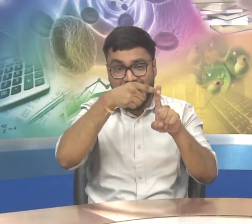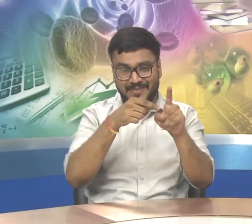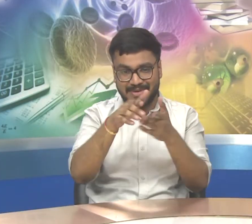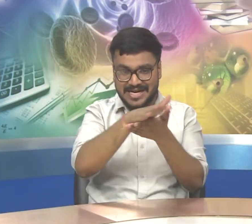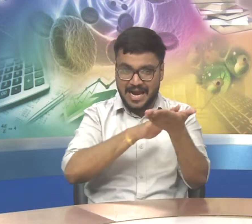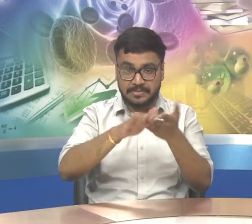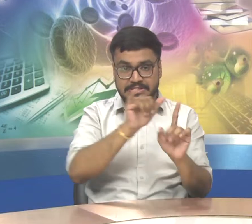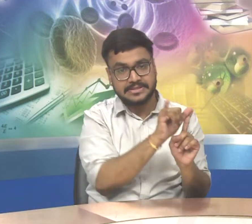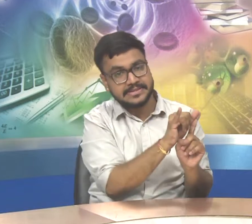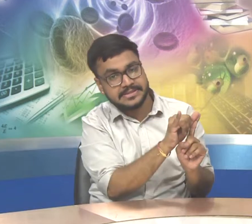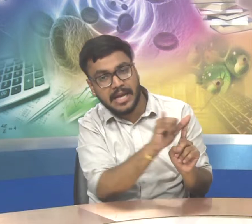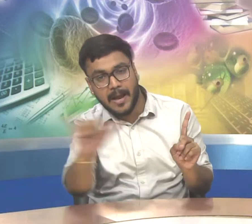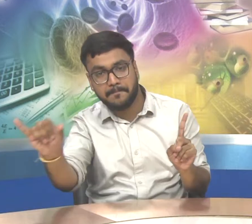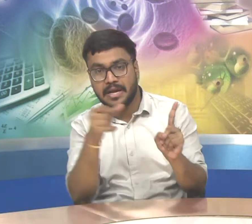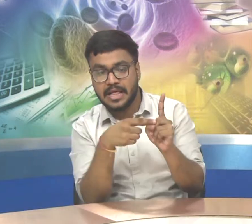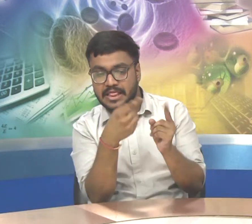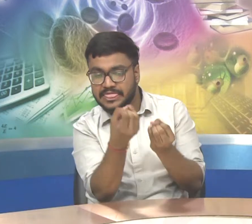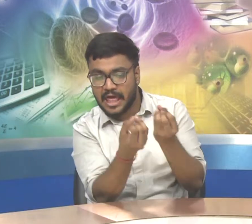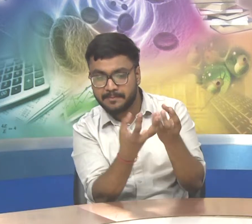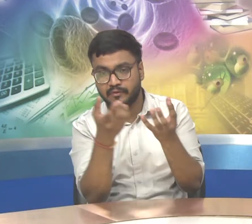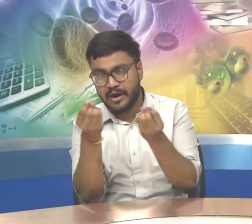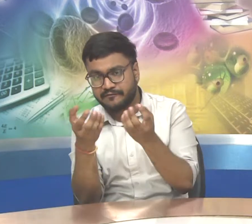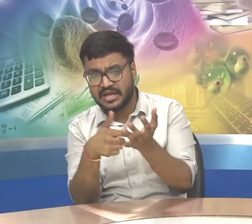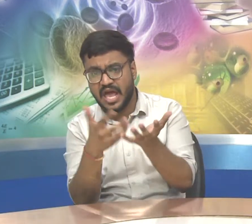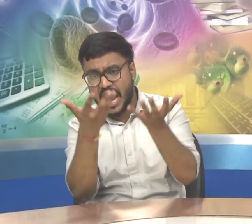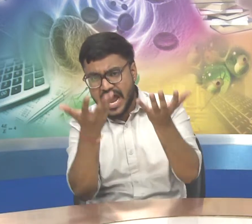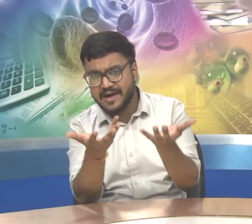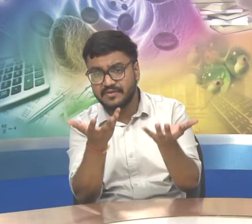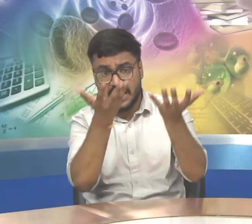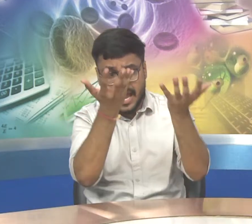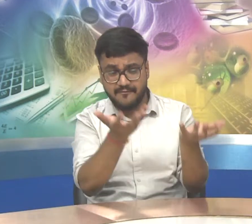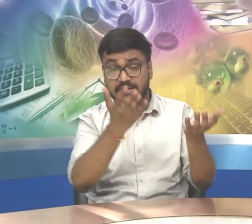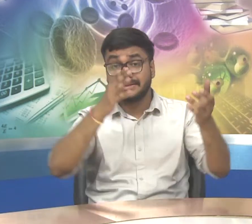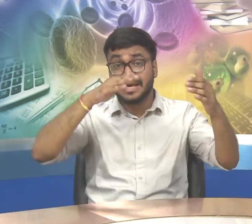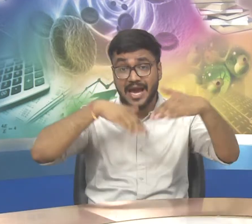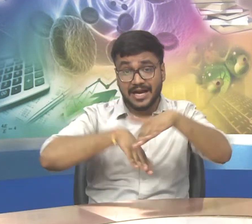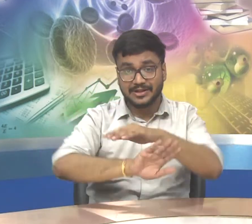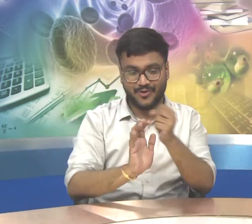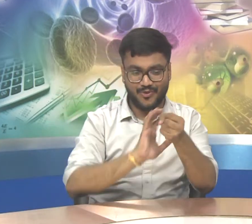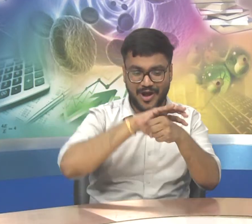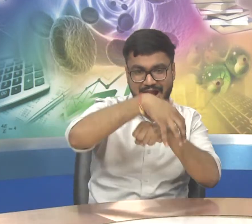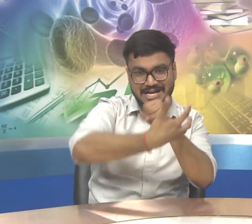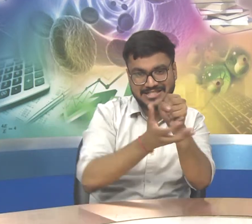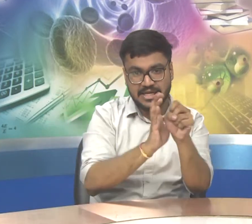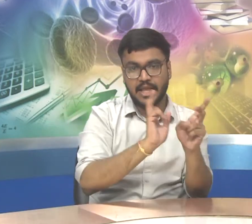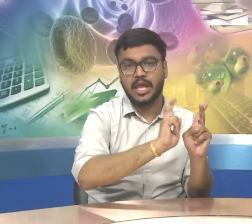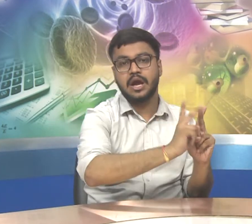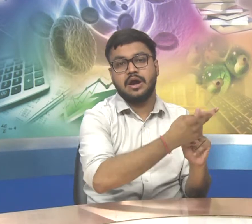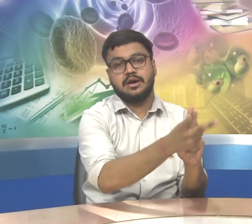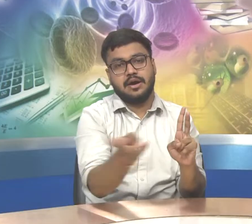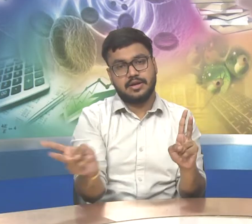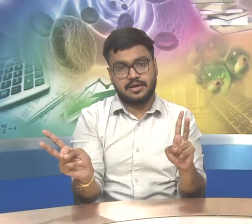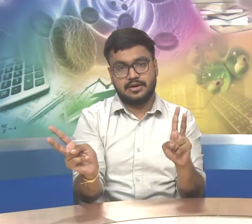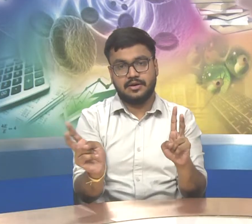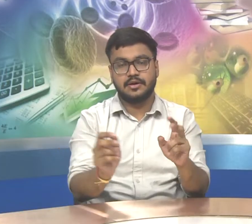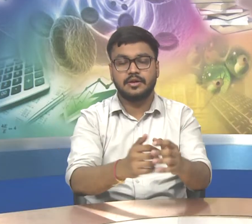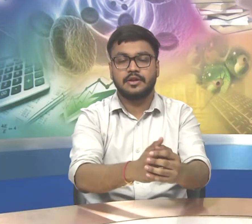Later, scientists discovered that atoms of same elements can have